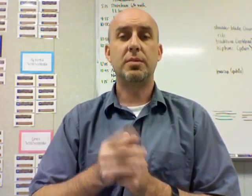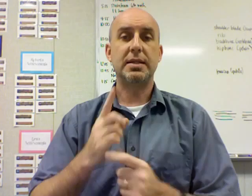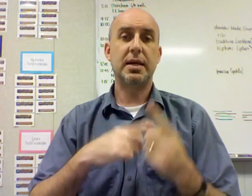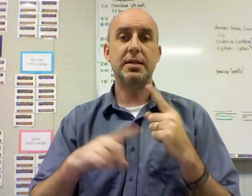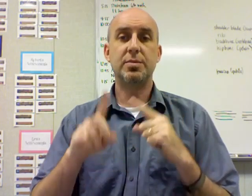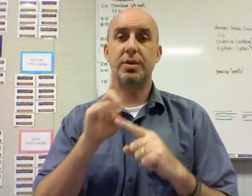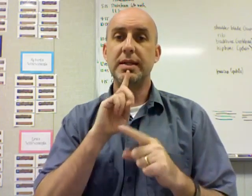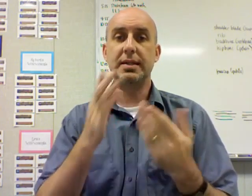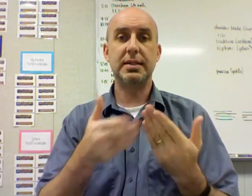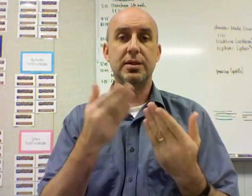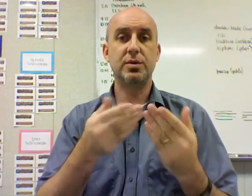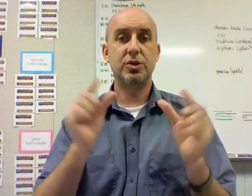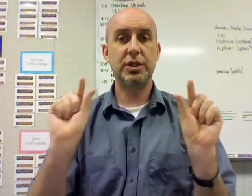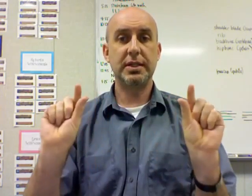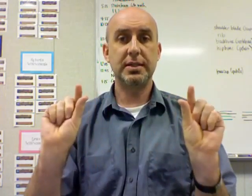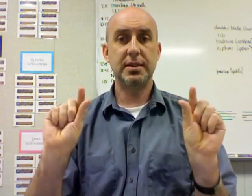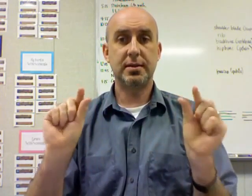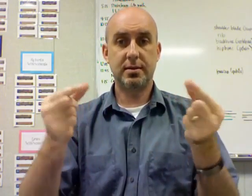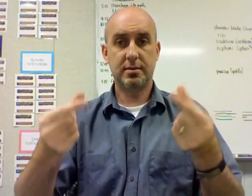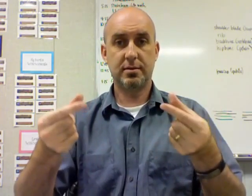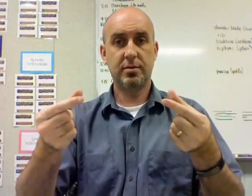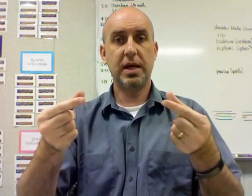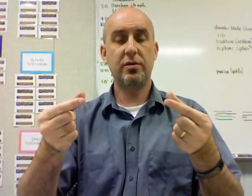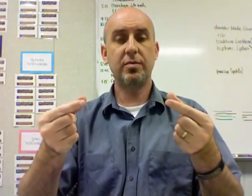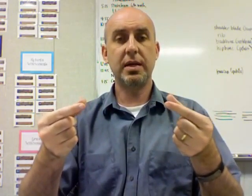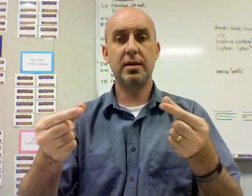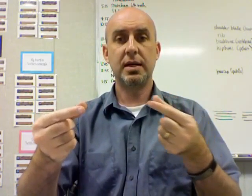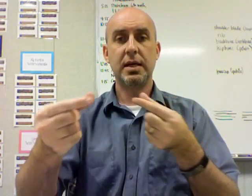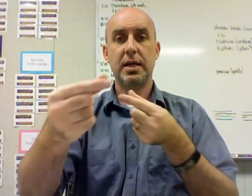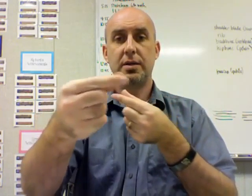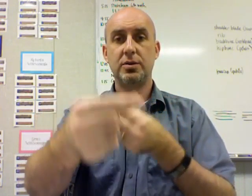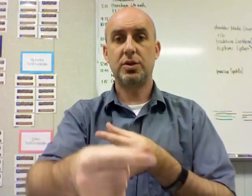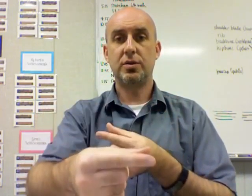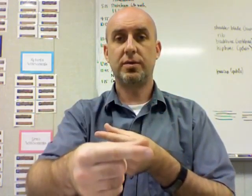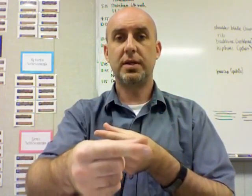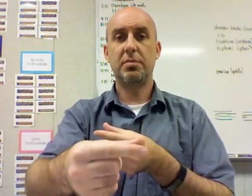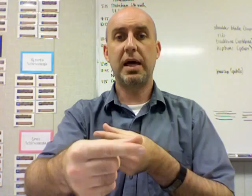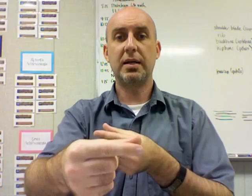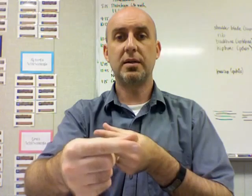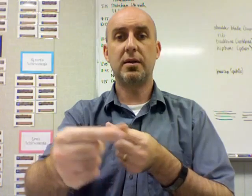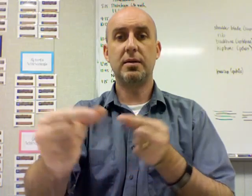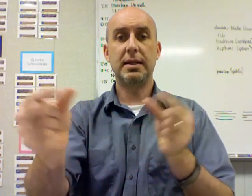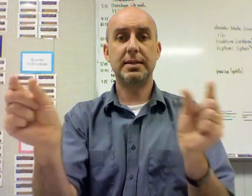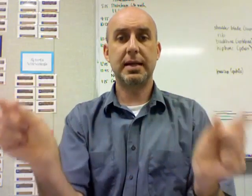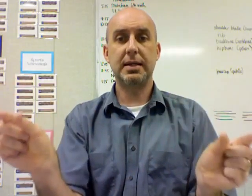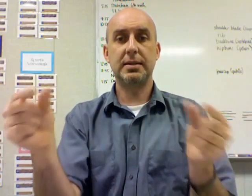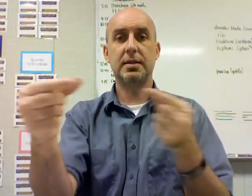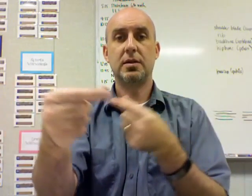That sign is pretty easy. Use G's in the alphabet, and you show the front and back of the garden and the sides.